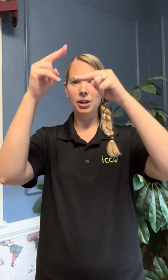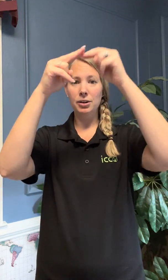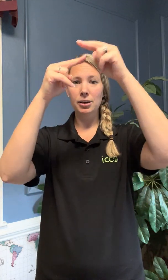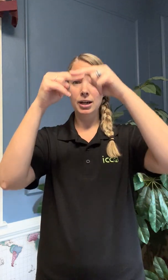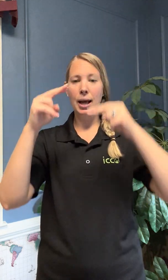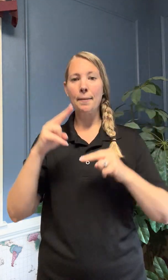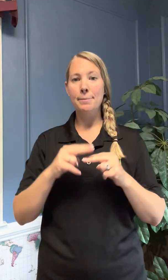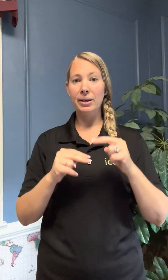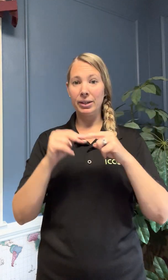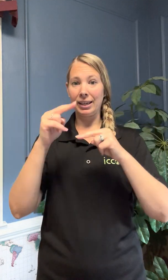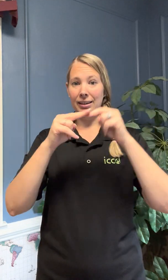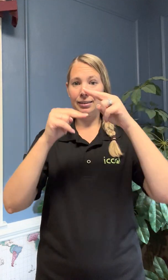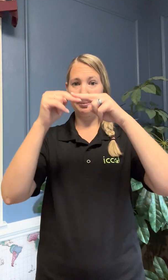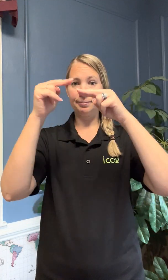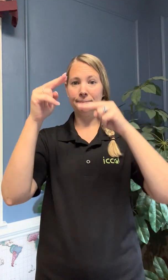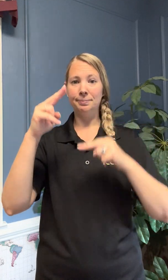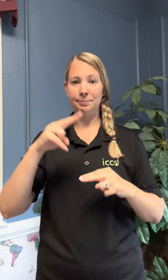other, building.